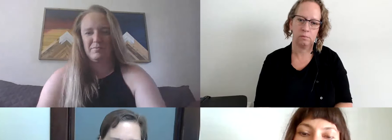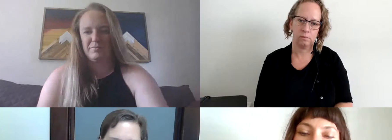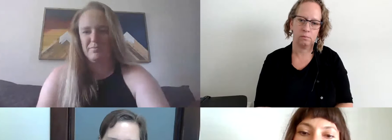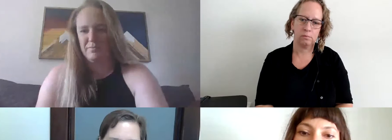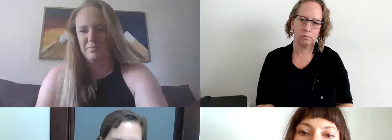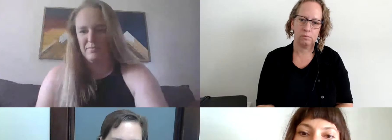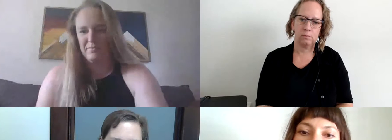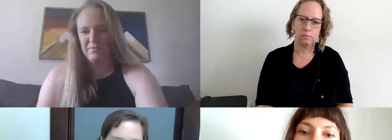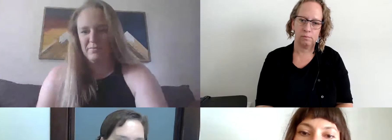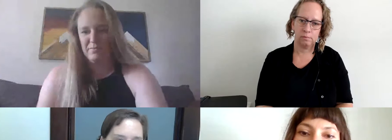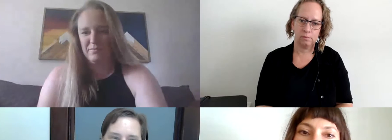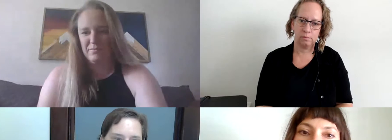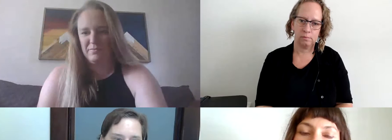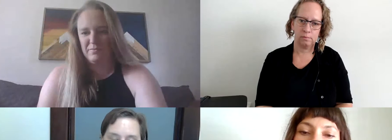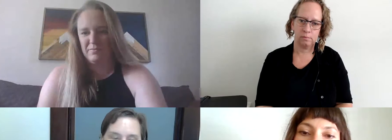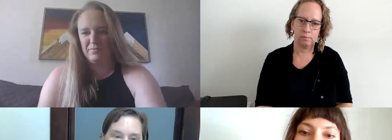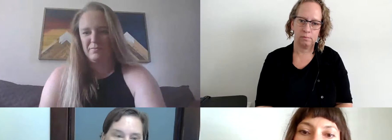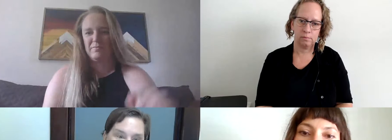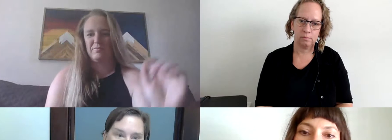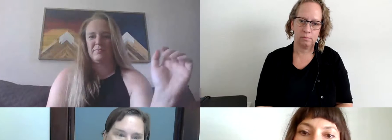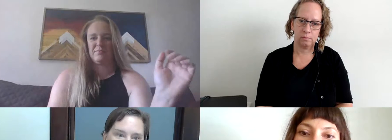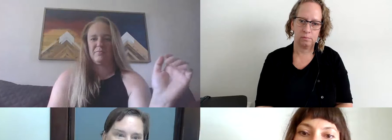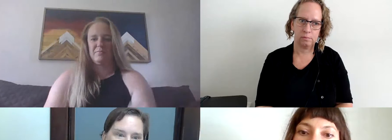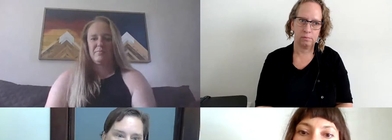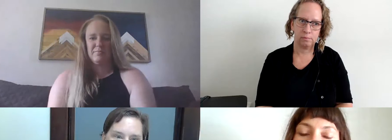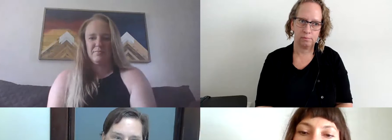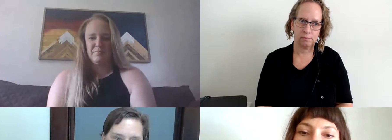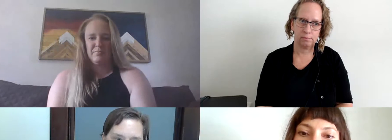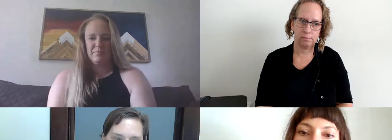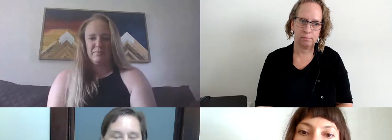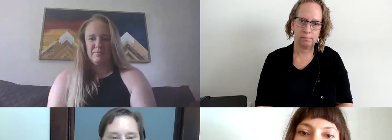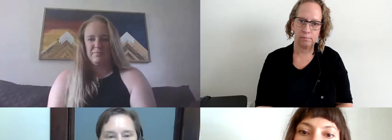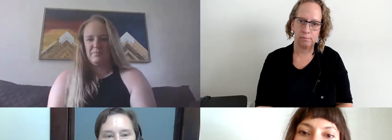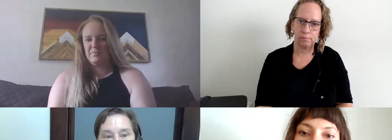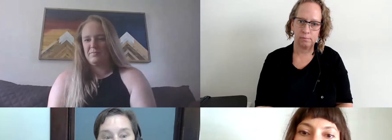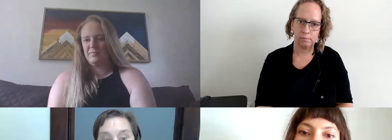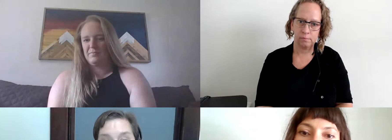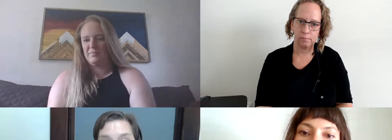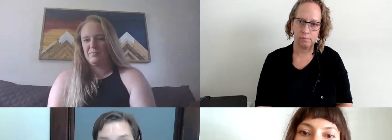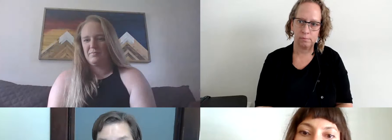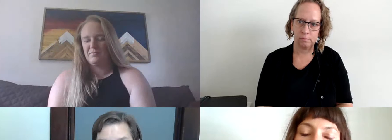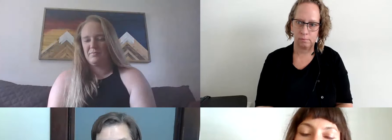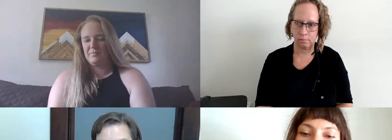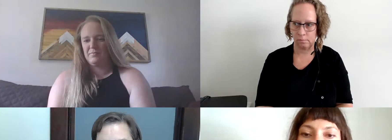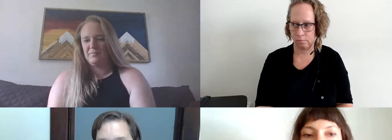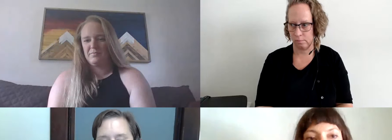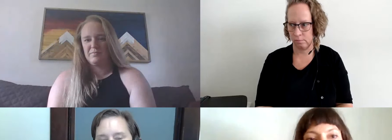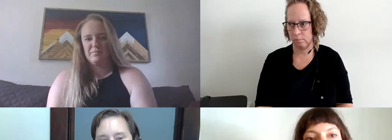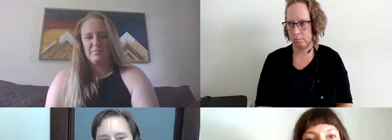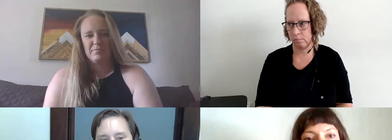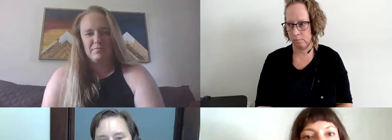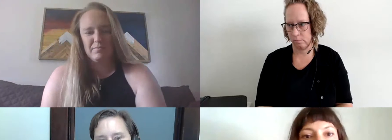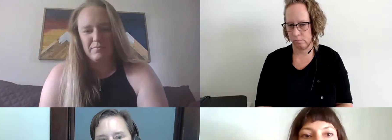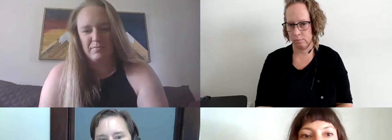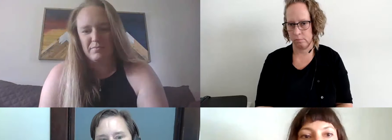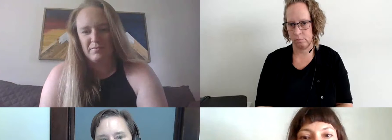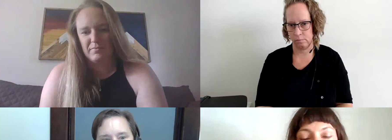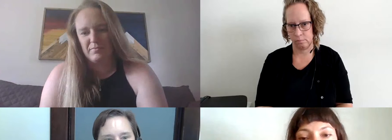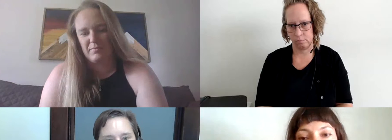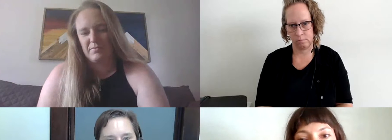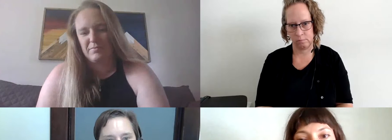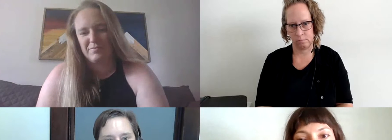so much. You know, online meetings weren't popular when this contract started. I understand now that's a frustration, but obviously it's